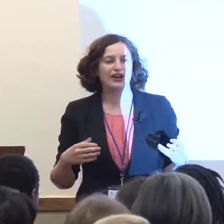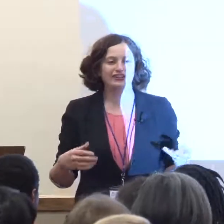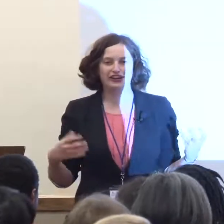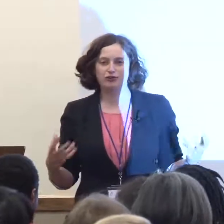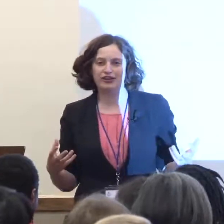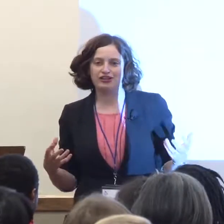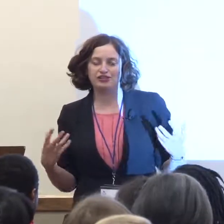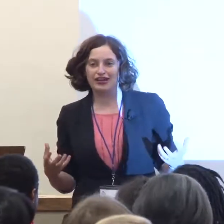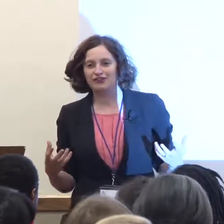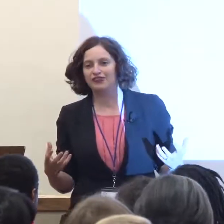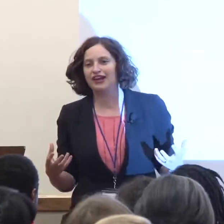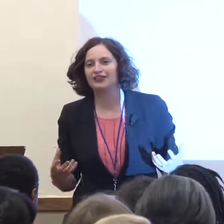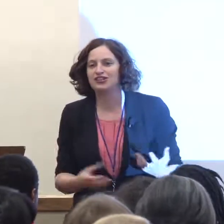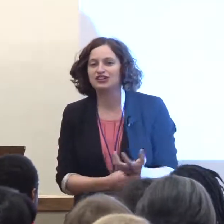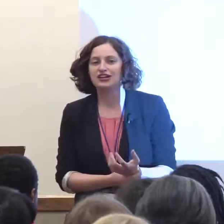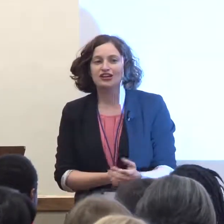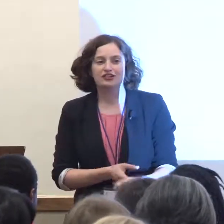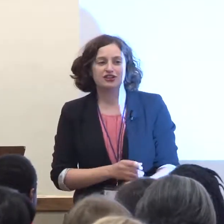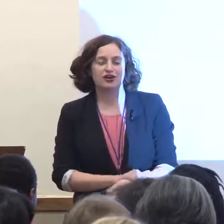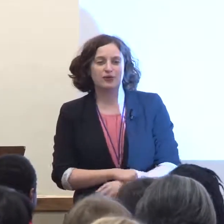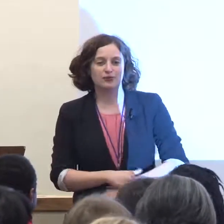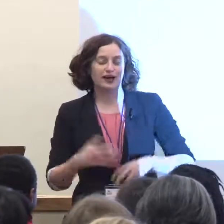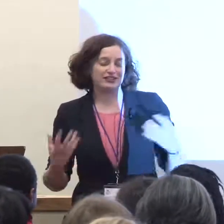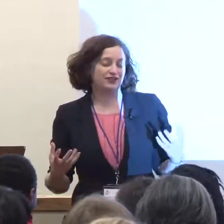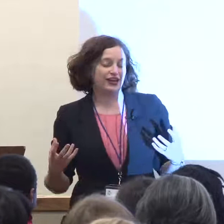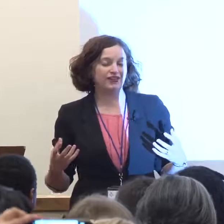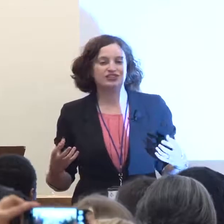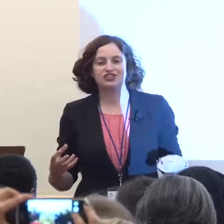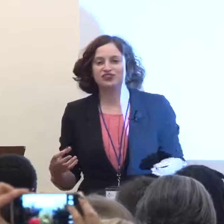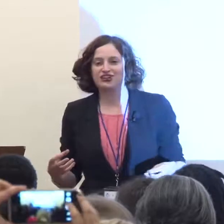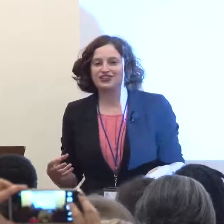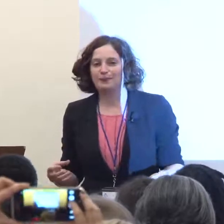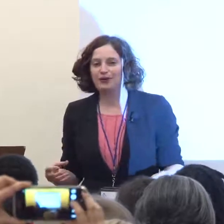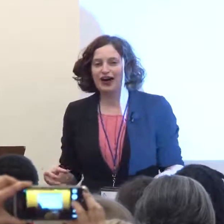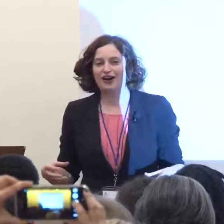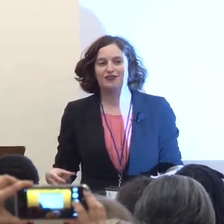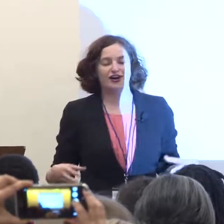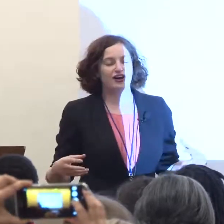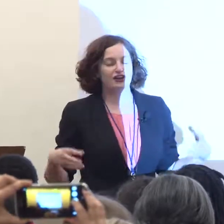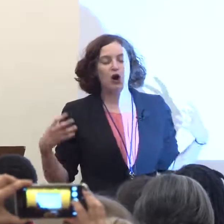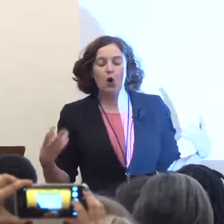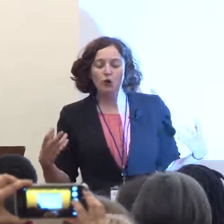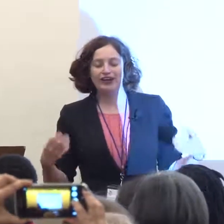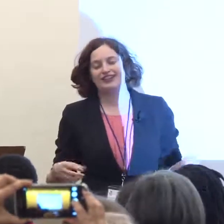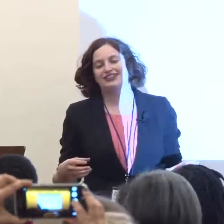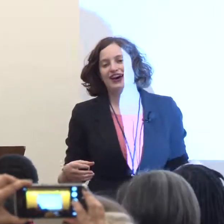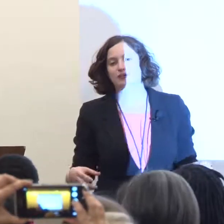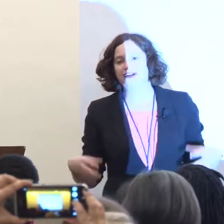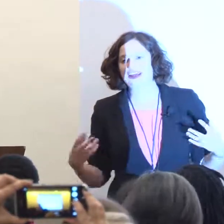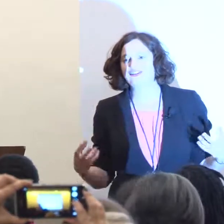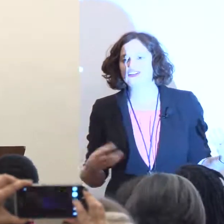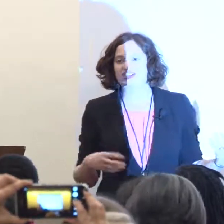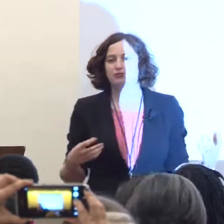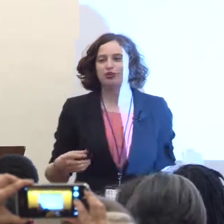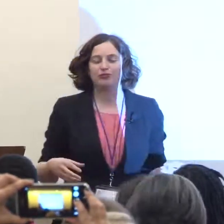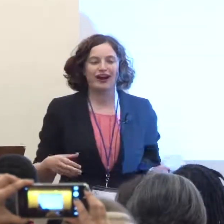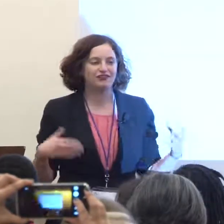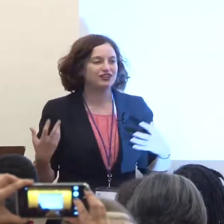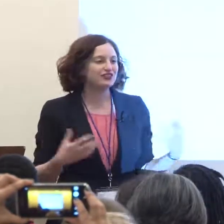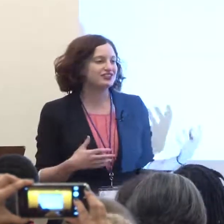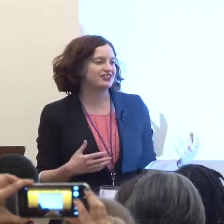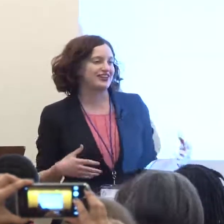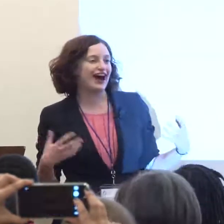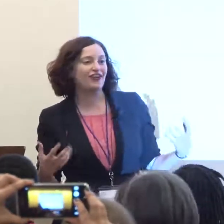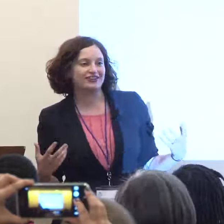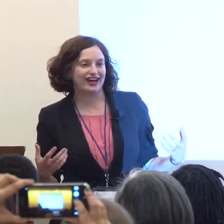not quite like one in your native language. So lots of languages, for example, have an O-like sound, but languages will